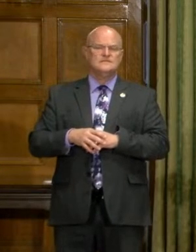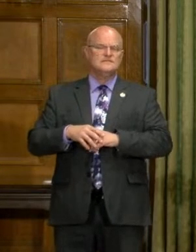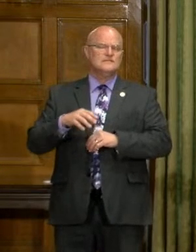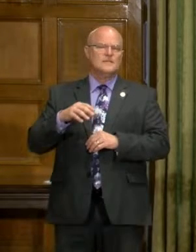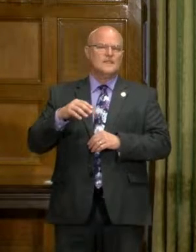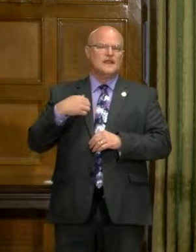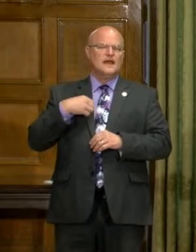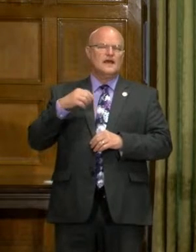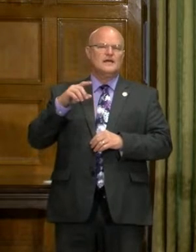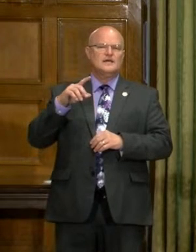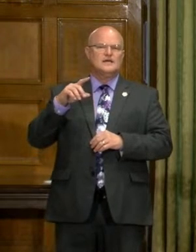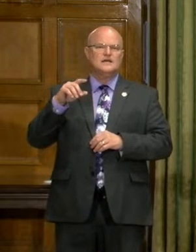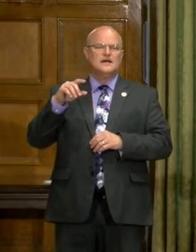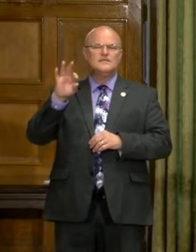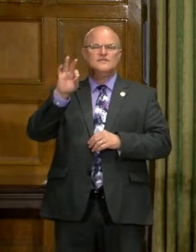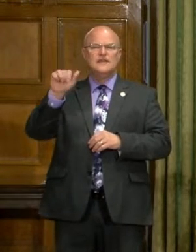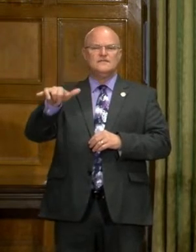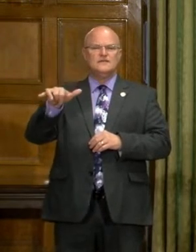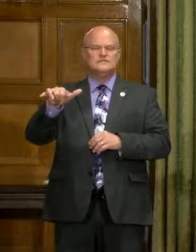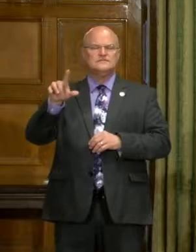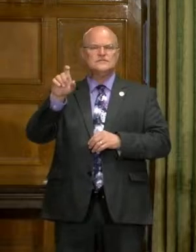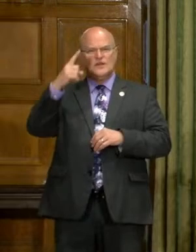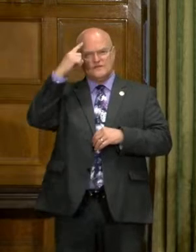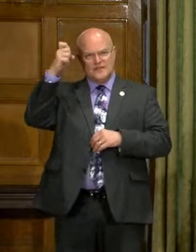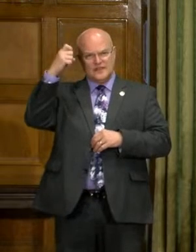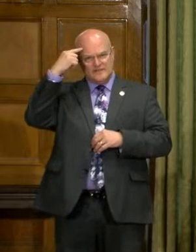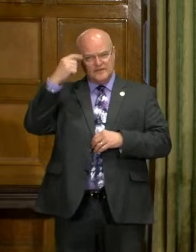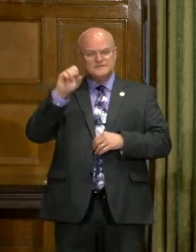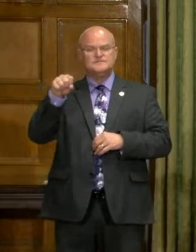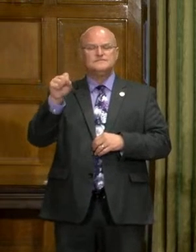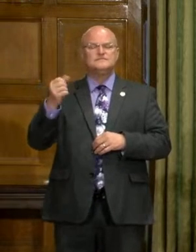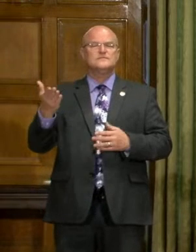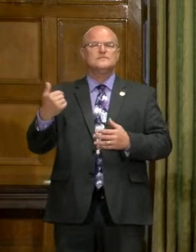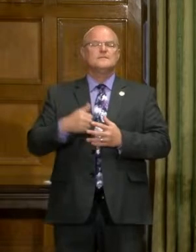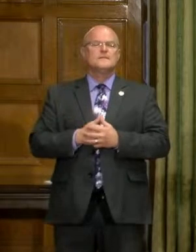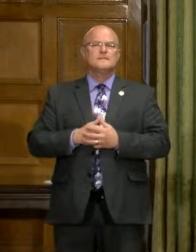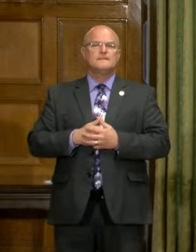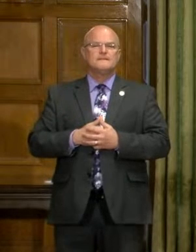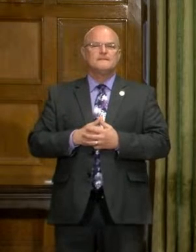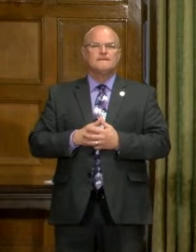NPR station KUAF in Fayetteville. I have a question for the governor. Yes.